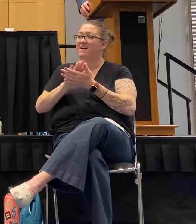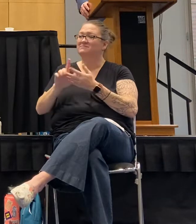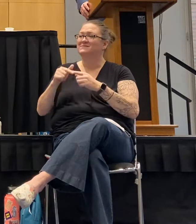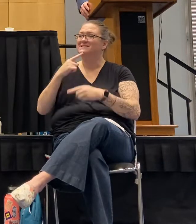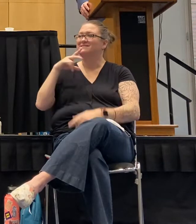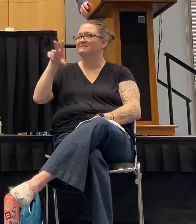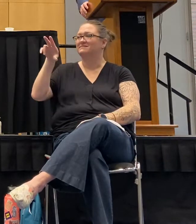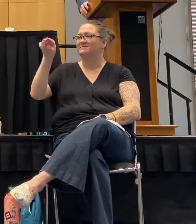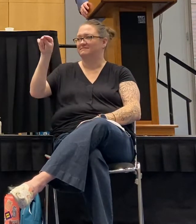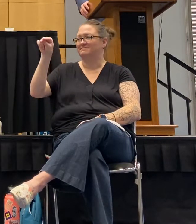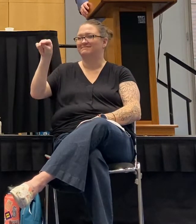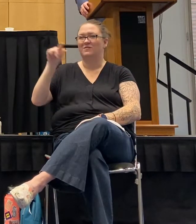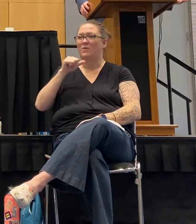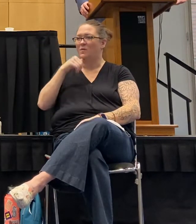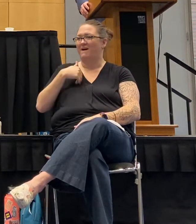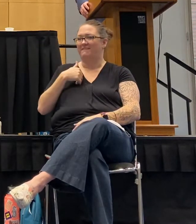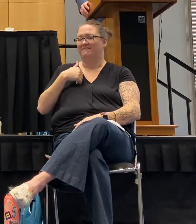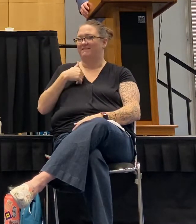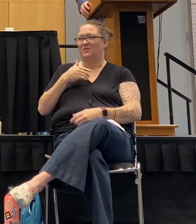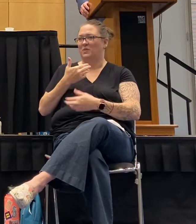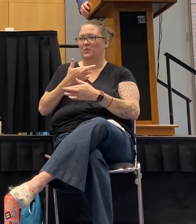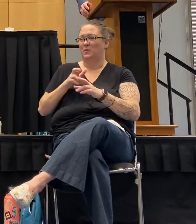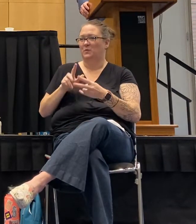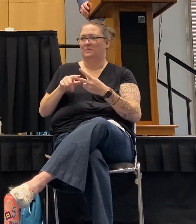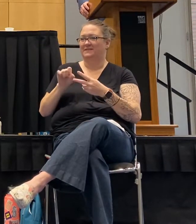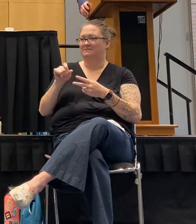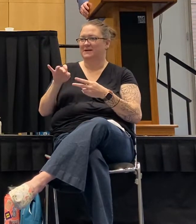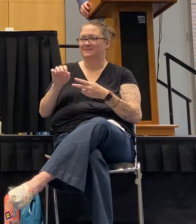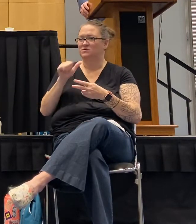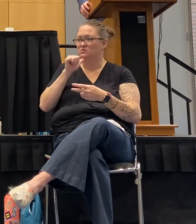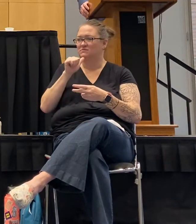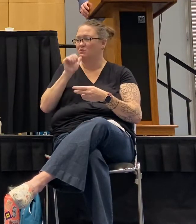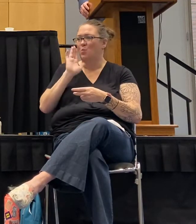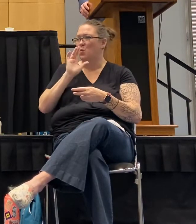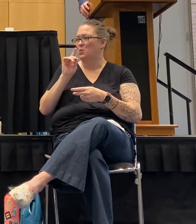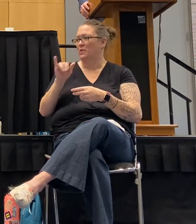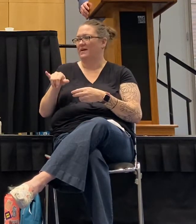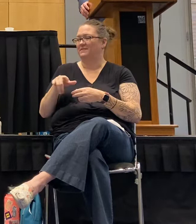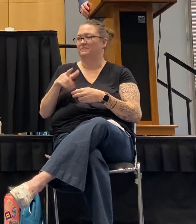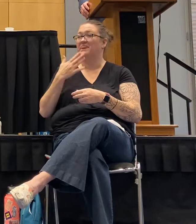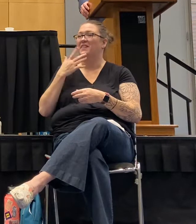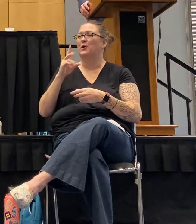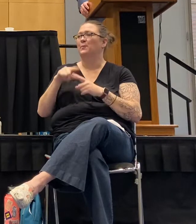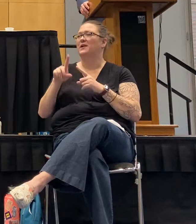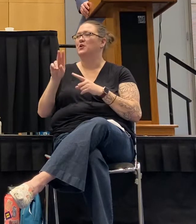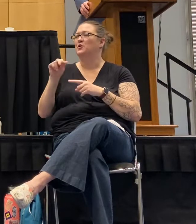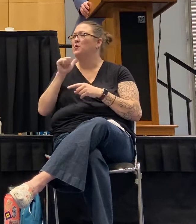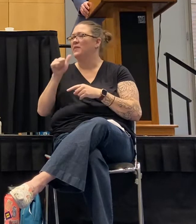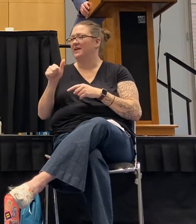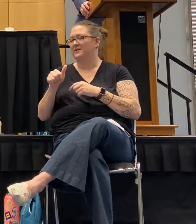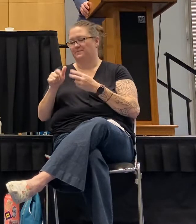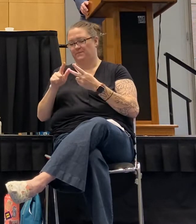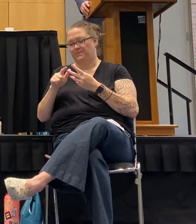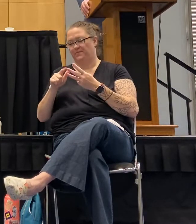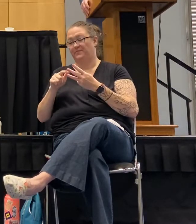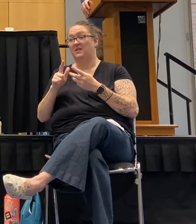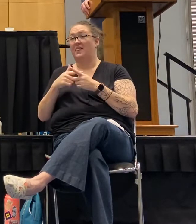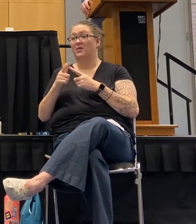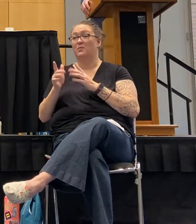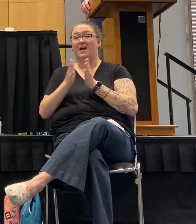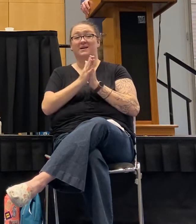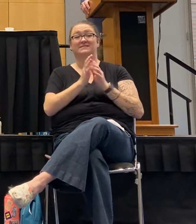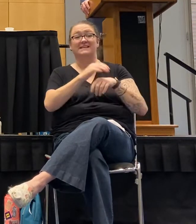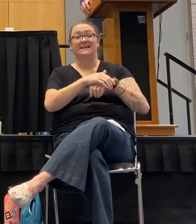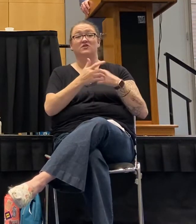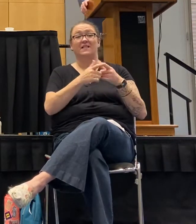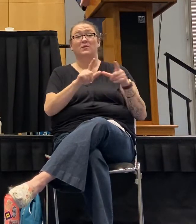have the bandwidth, we're not going to do that. Thanks, but no thanks. And so we then turned to our English language center